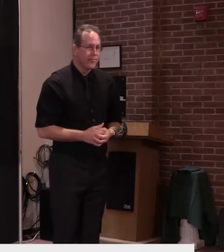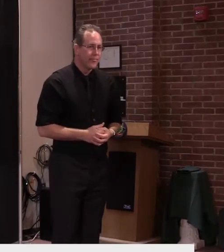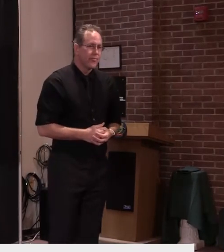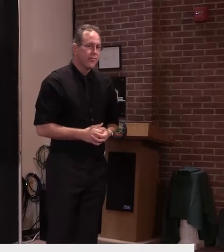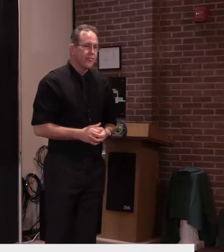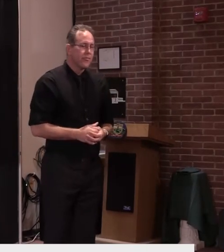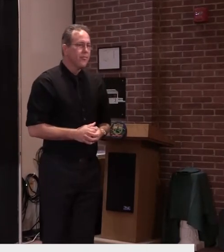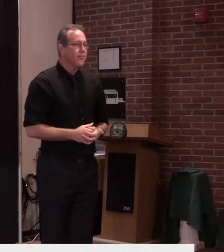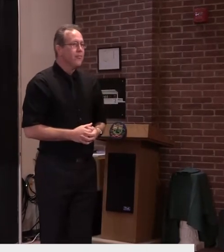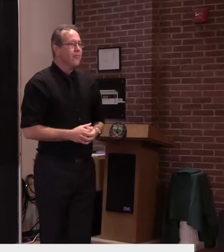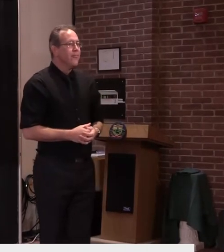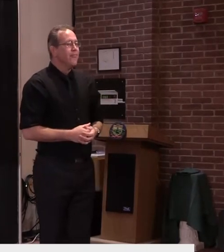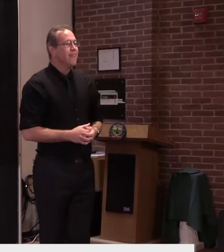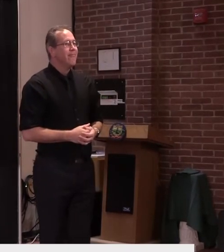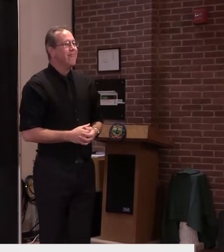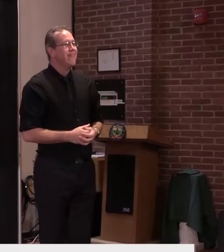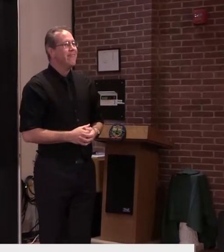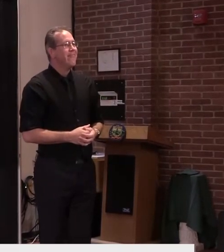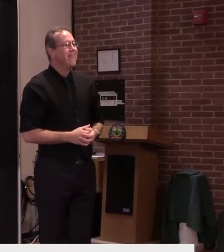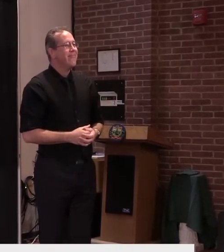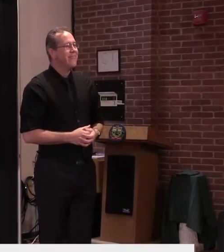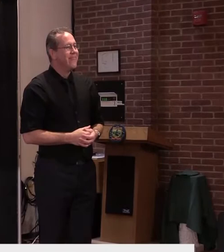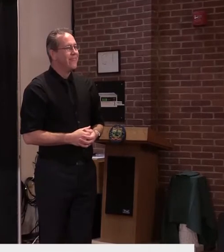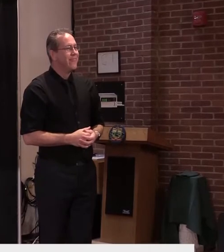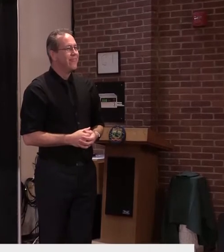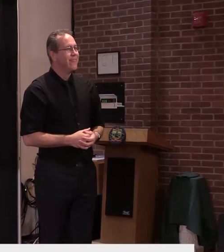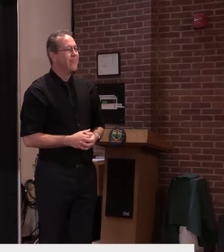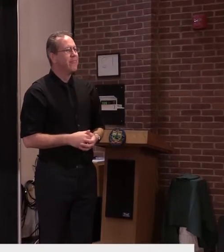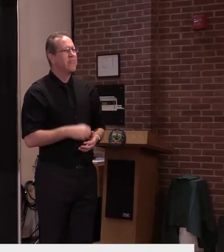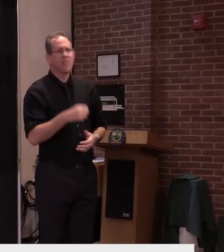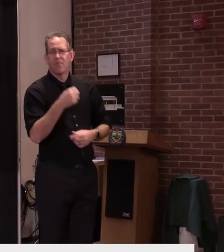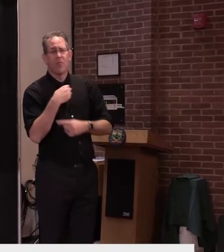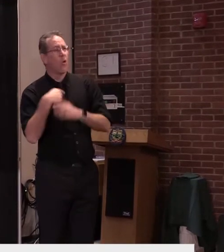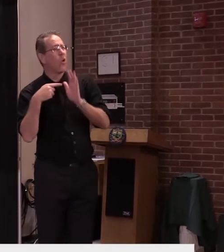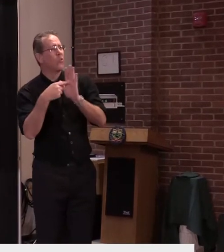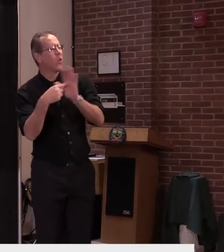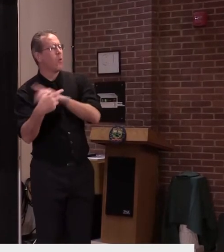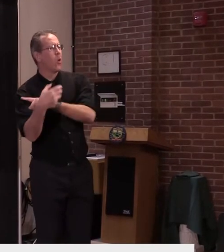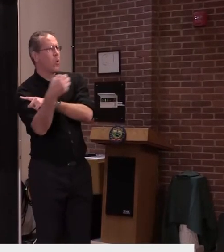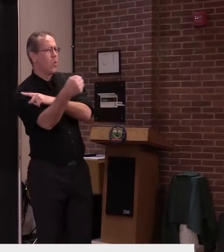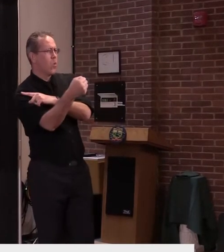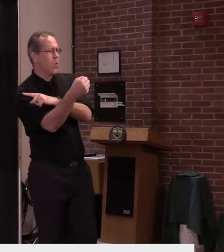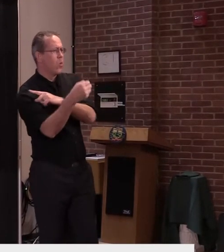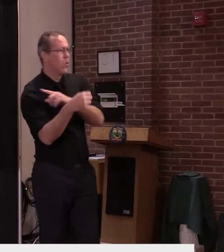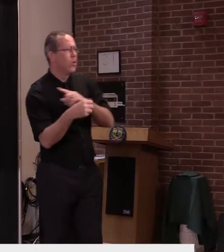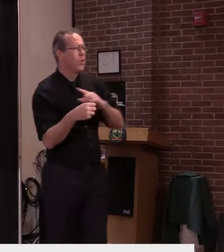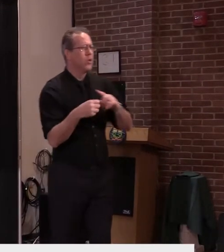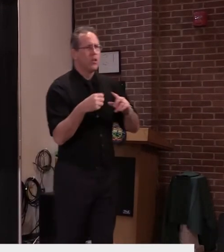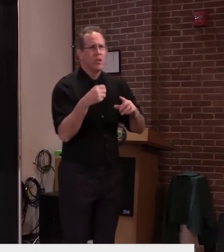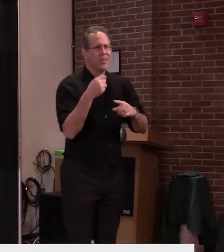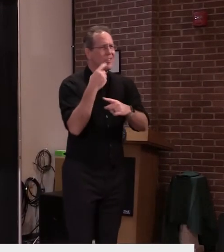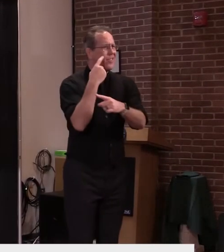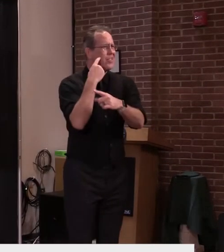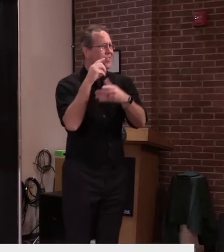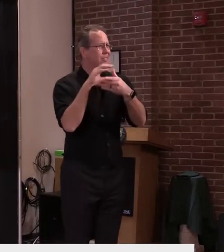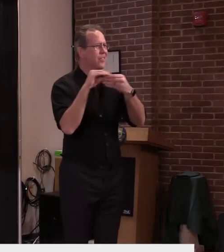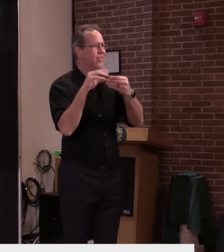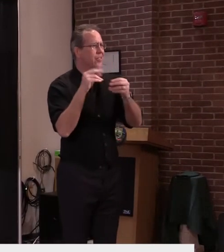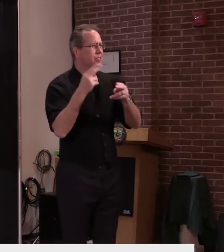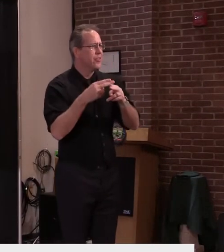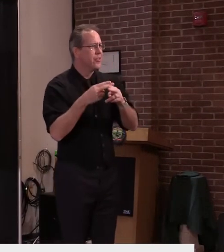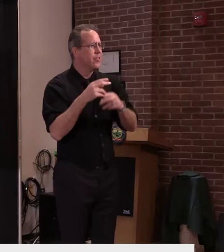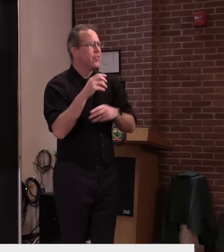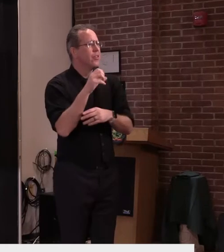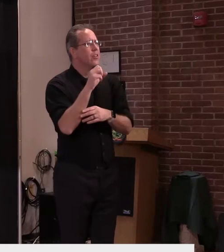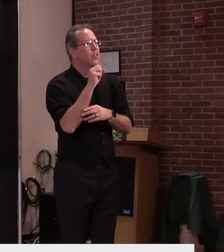Before turning to the modeling presentation, just to pick up where Secretary Samuelson left off, when it comes to